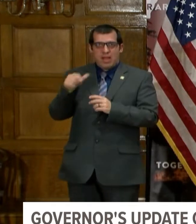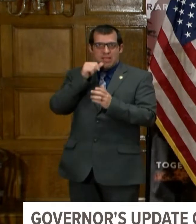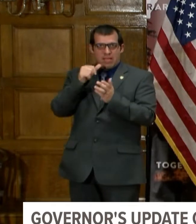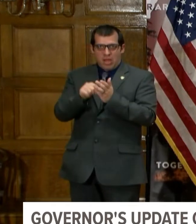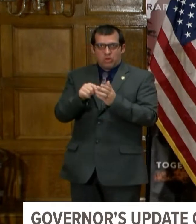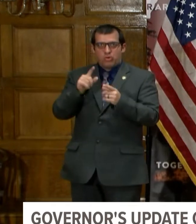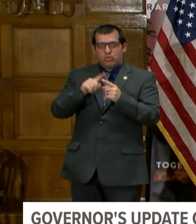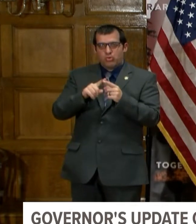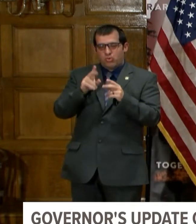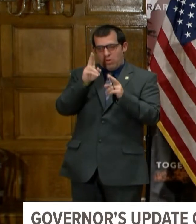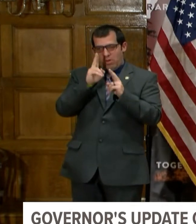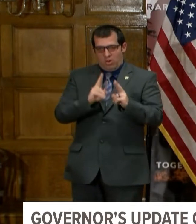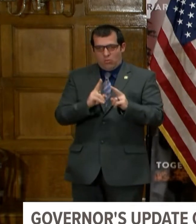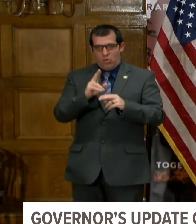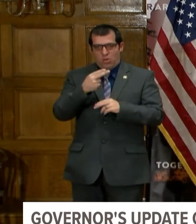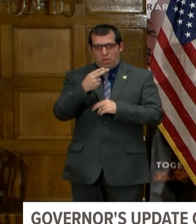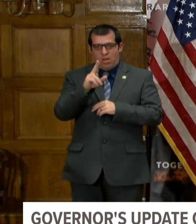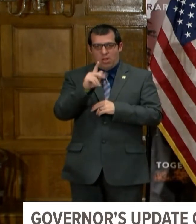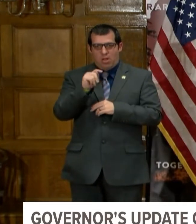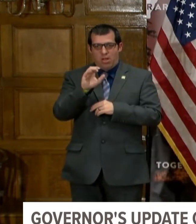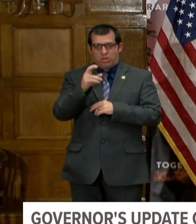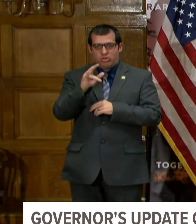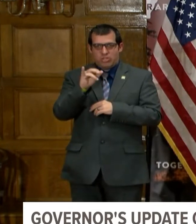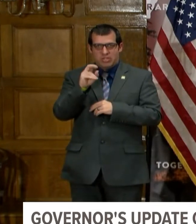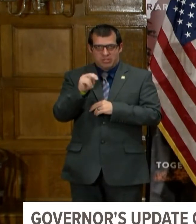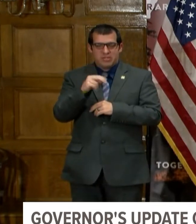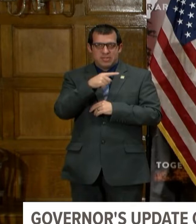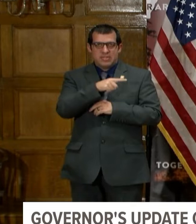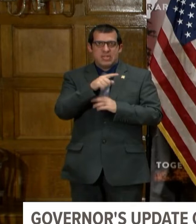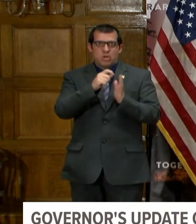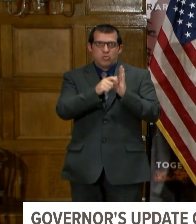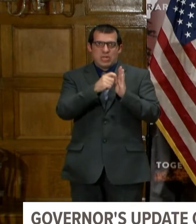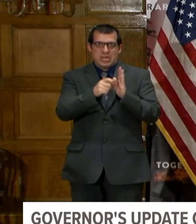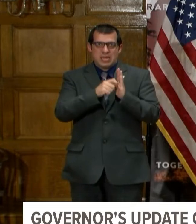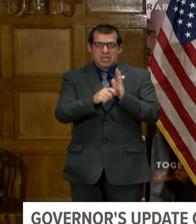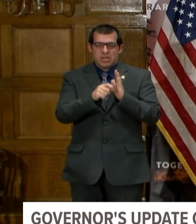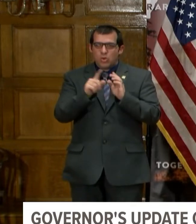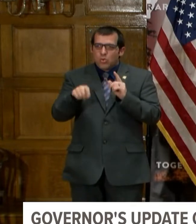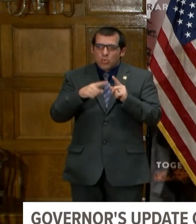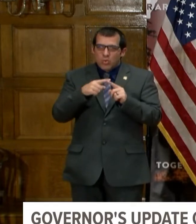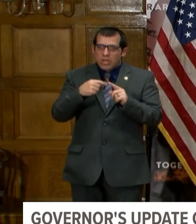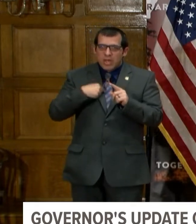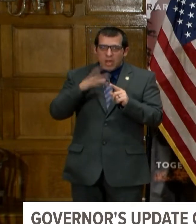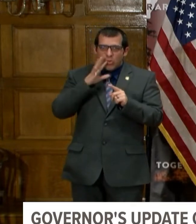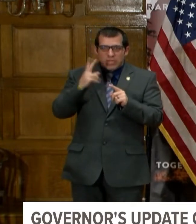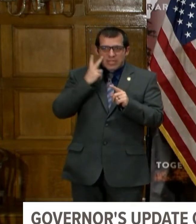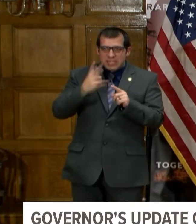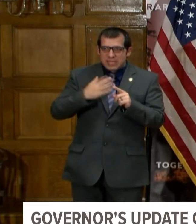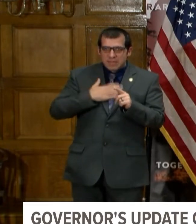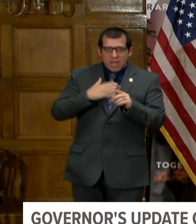Honorable Hutchinson. It's handwritten. When will I see my children?